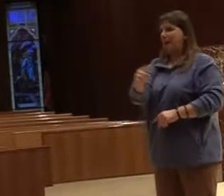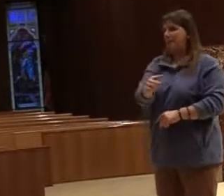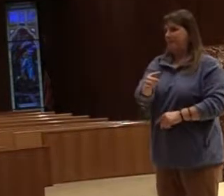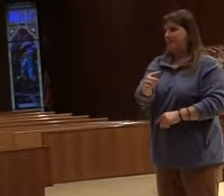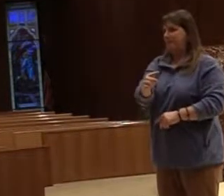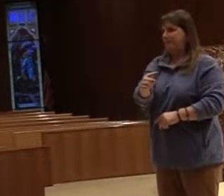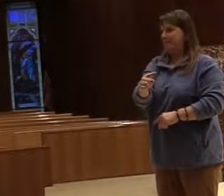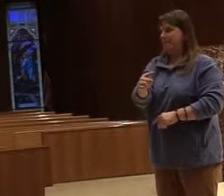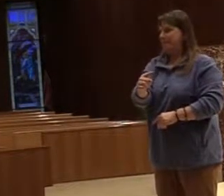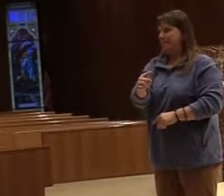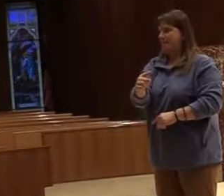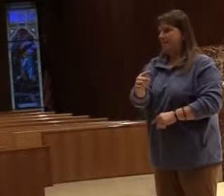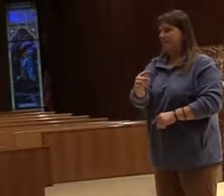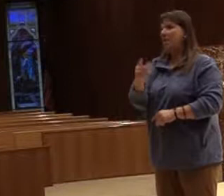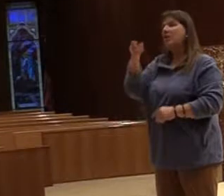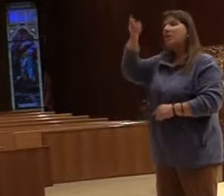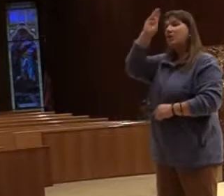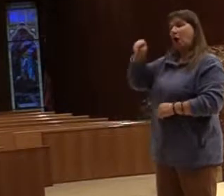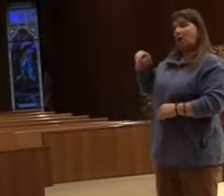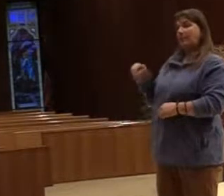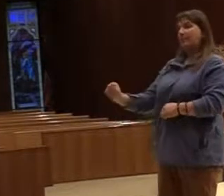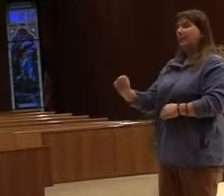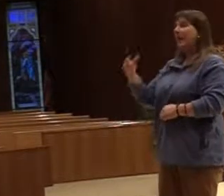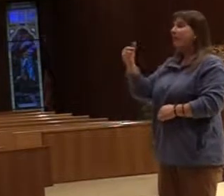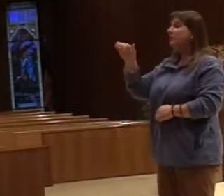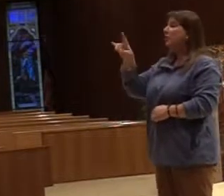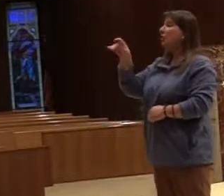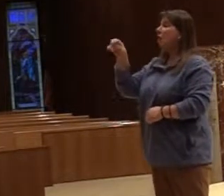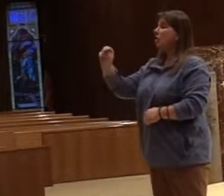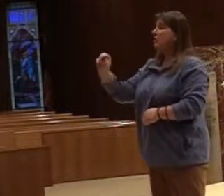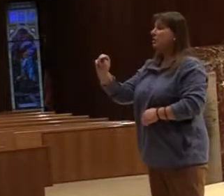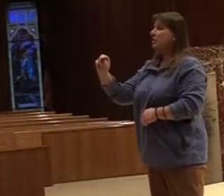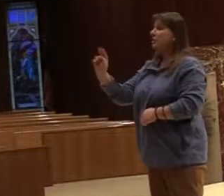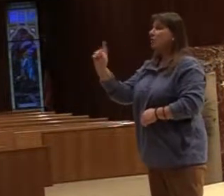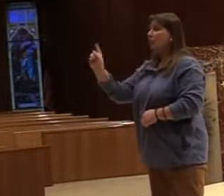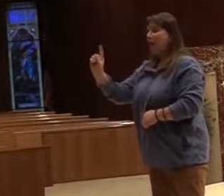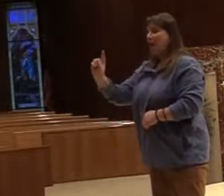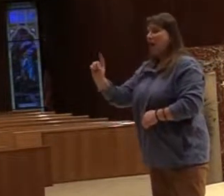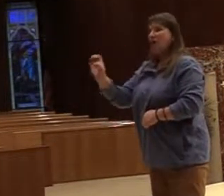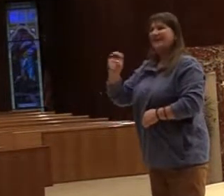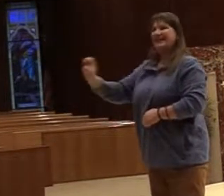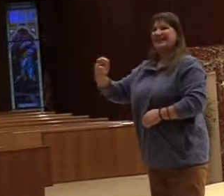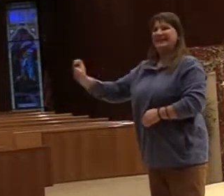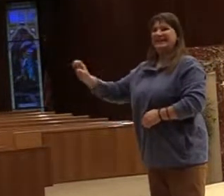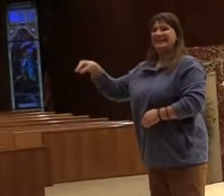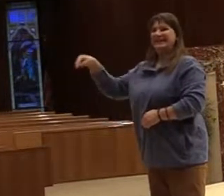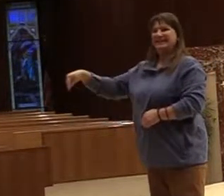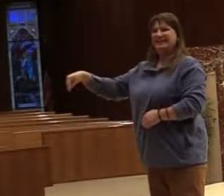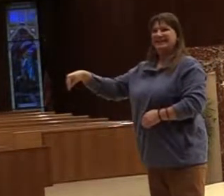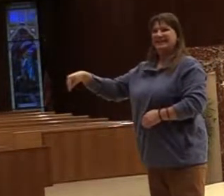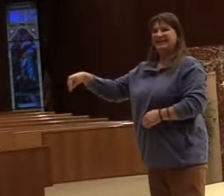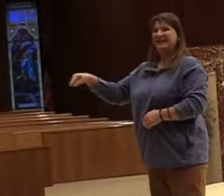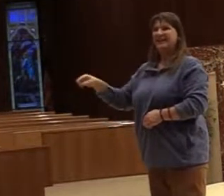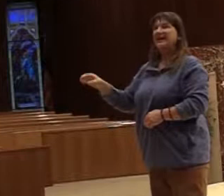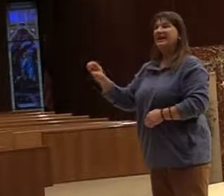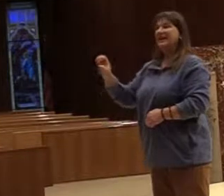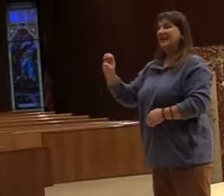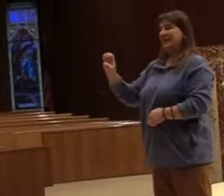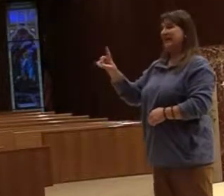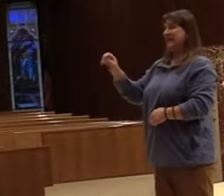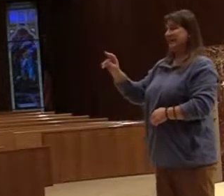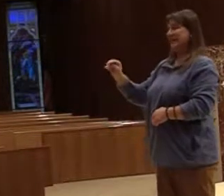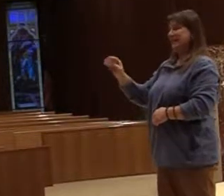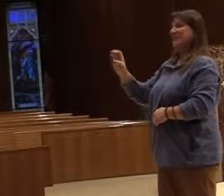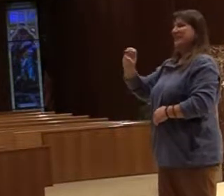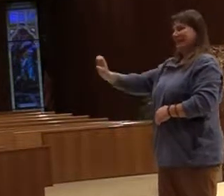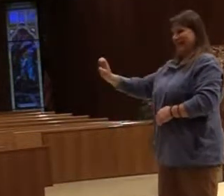that God planted a garden towards the East in Genesis 2, verse 8. And this East was the Garden of Eden.